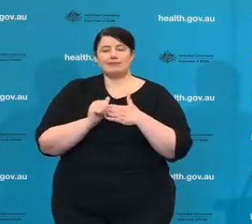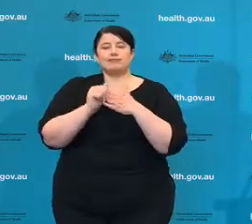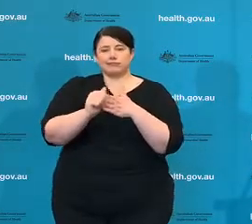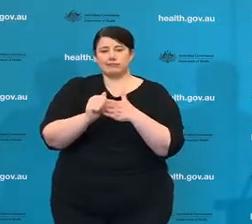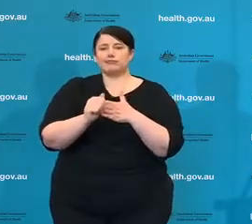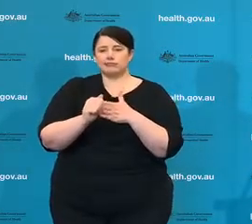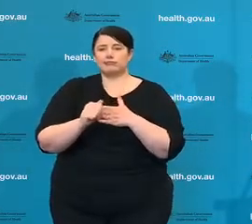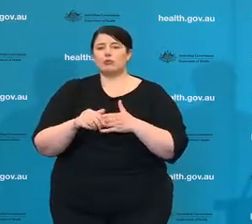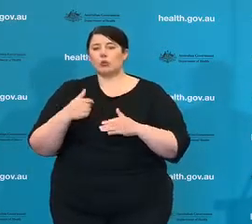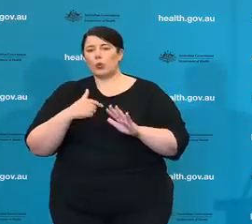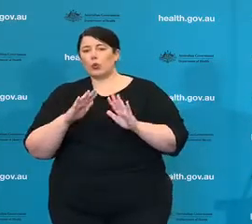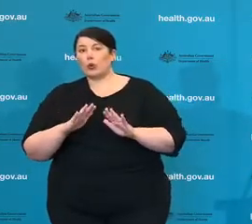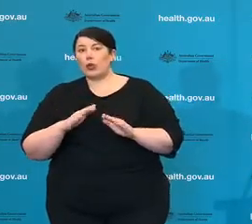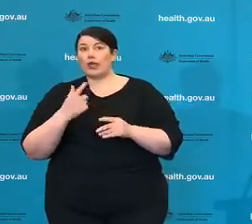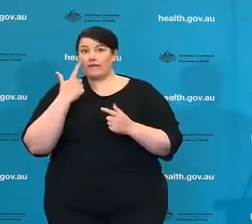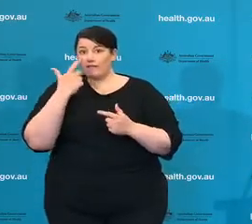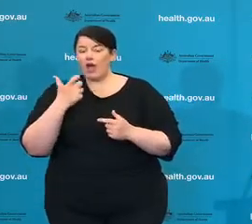non-government organisations in the world,